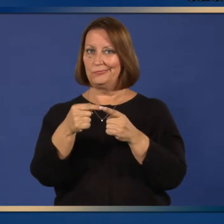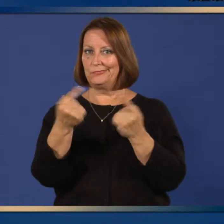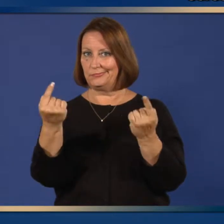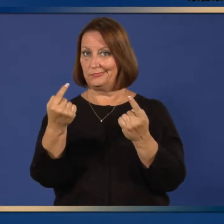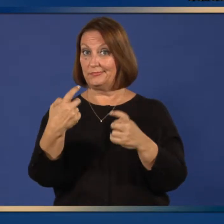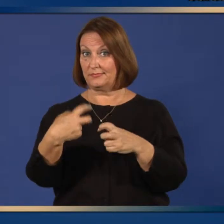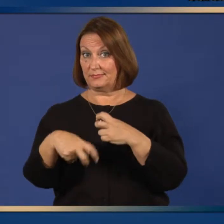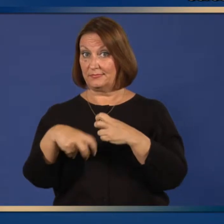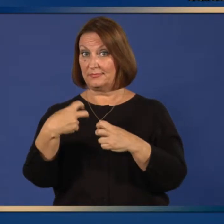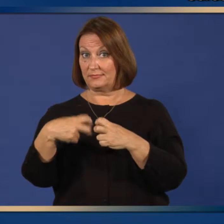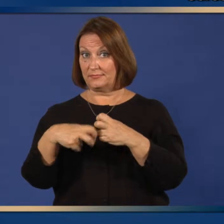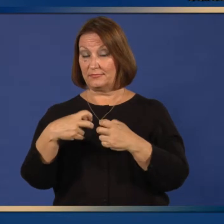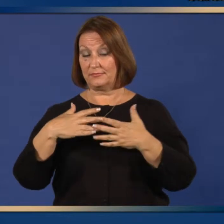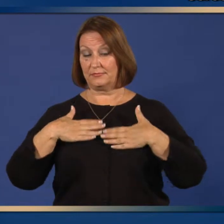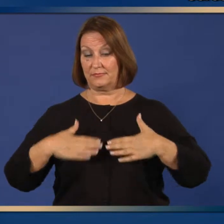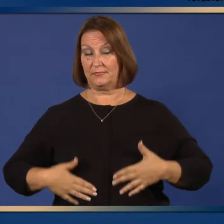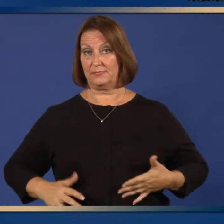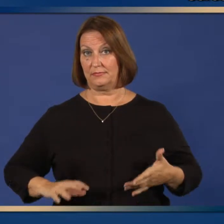vaccine.